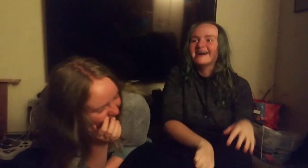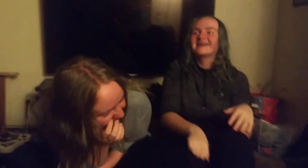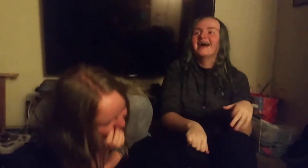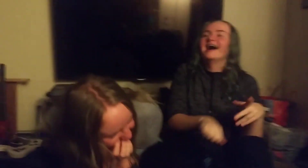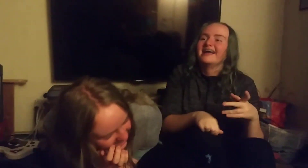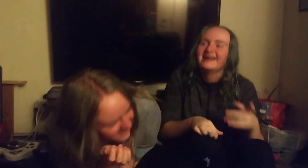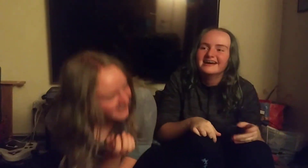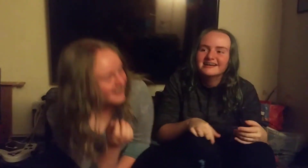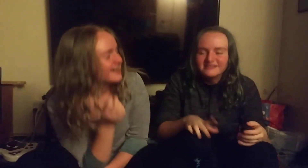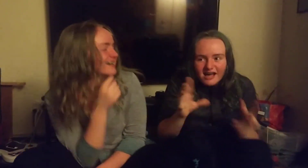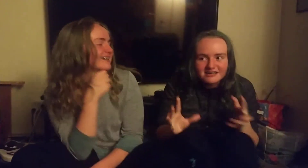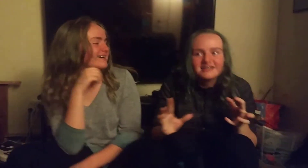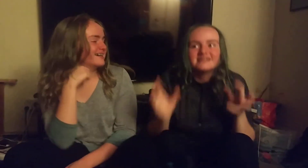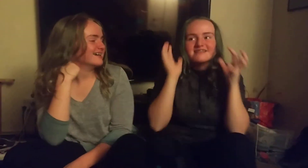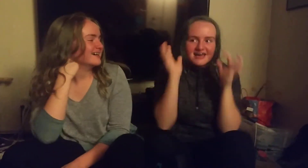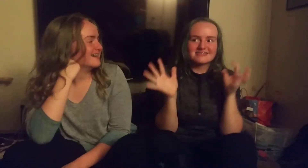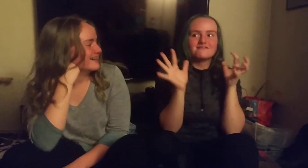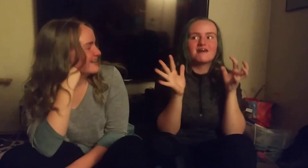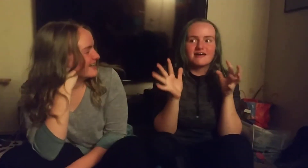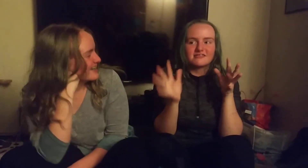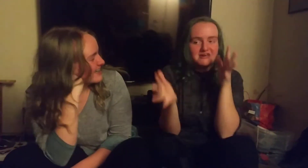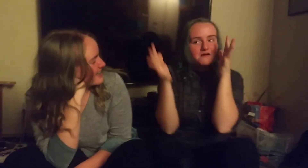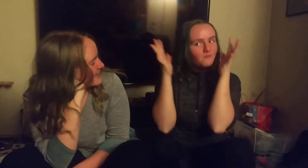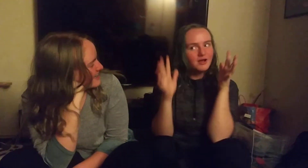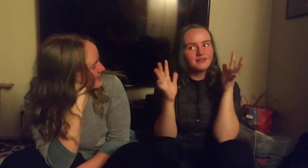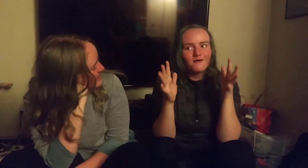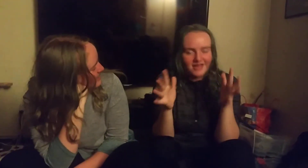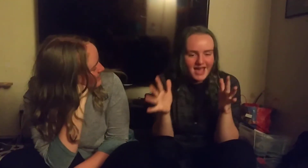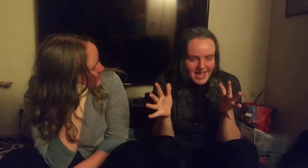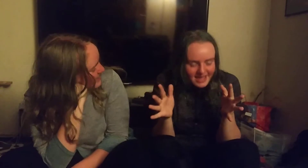Okay. Luckily, the next 2 eggs went okay.